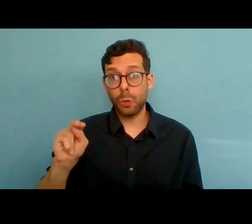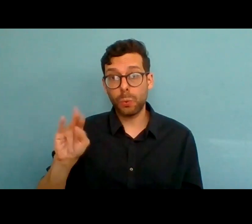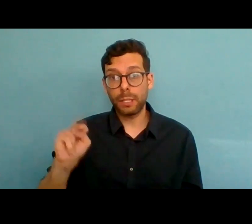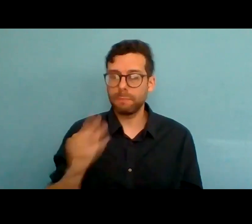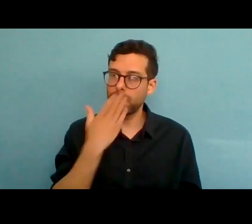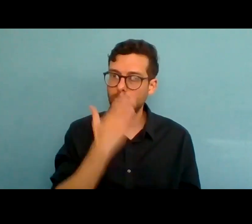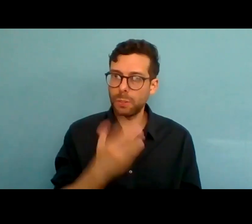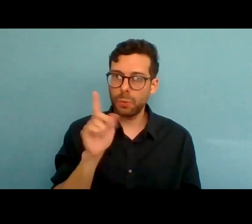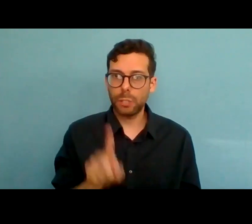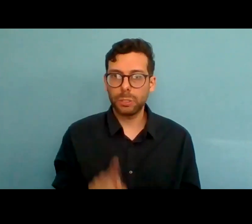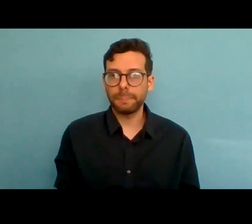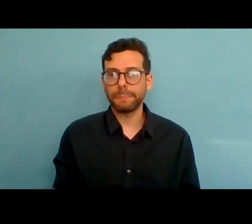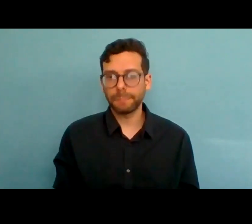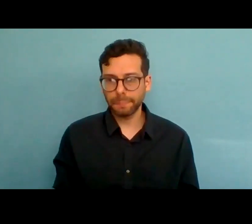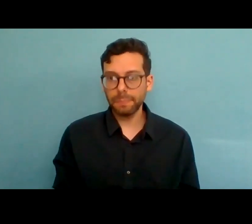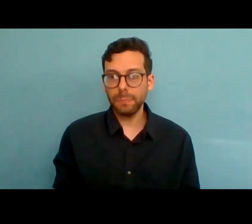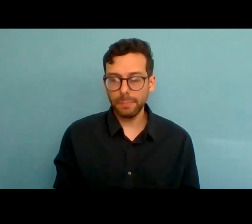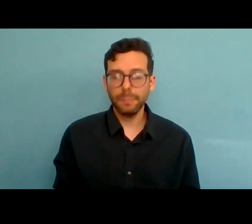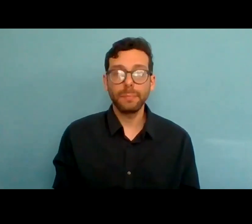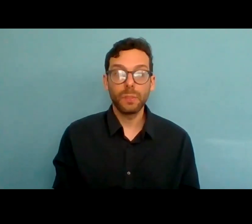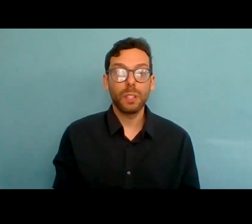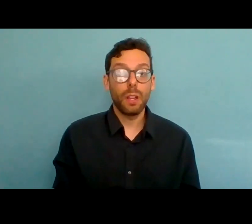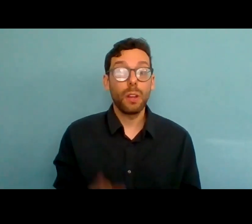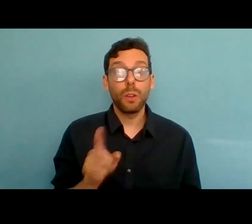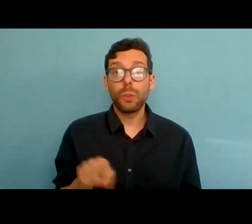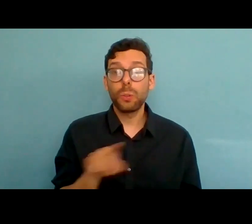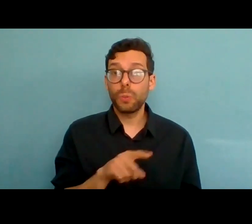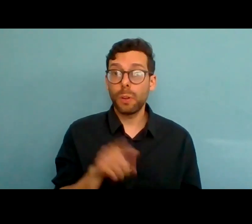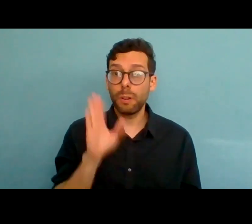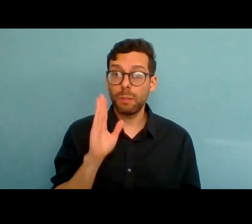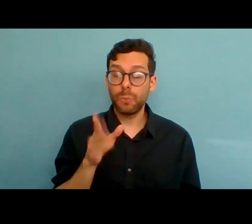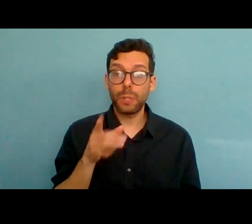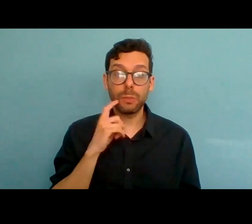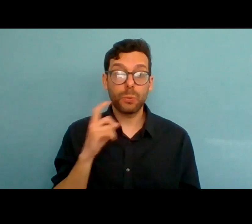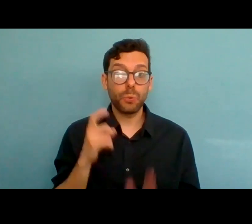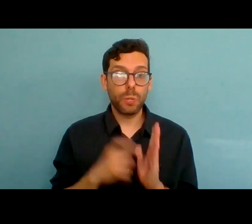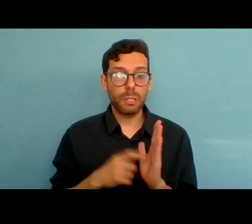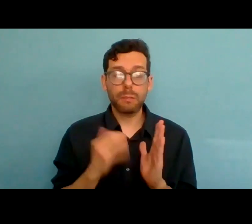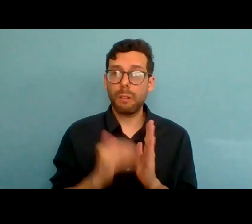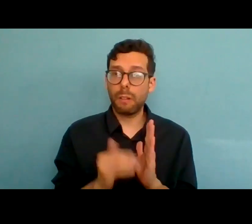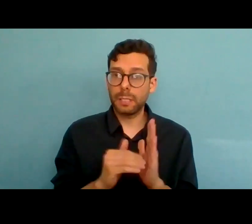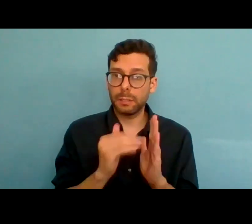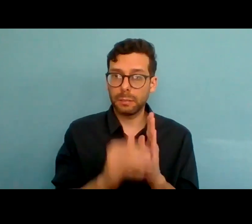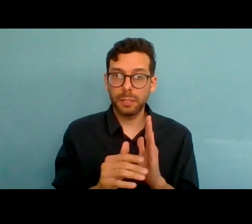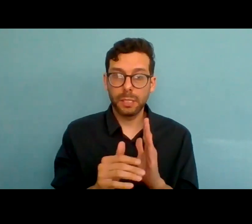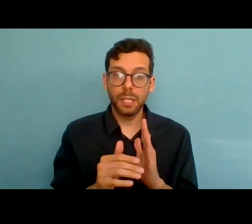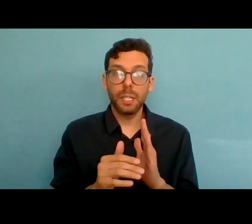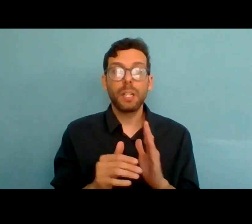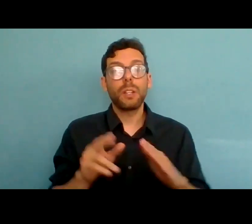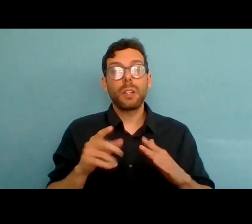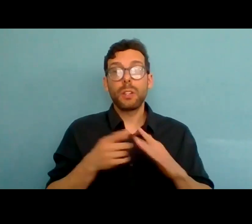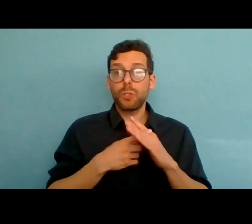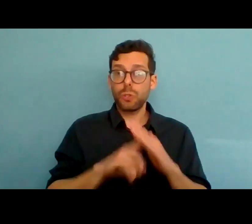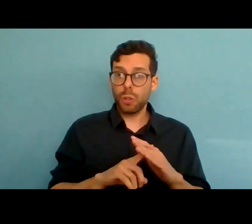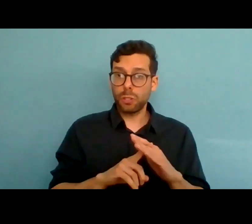see is that most commonly, you'll want to use it. I always like to say start with the